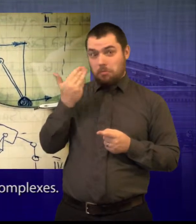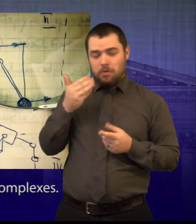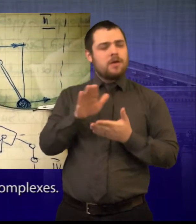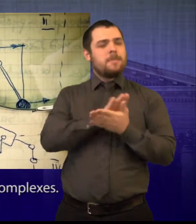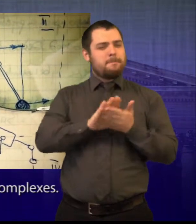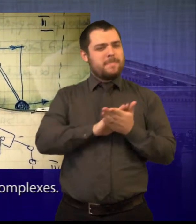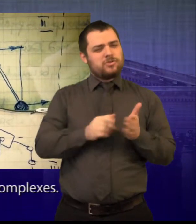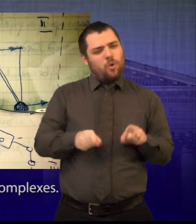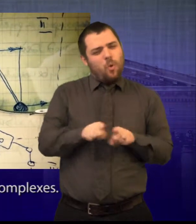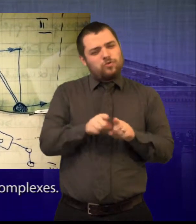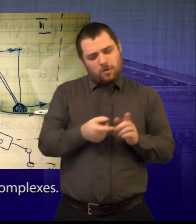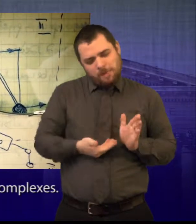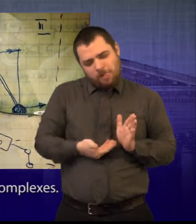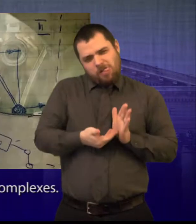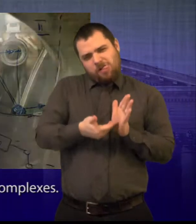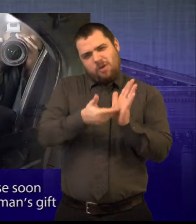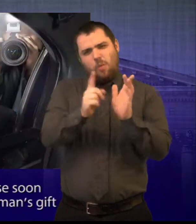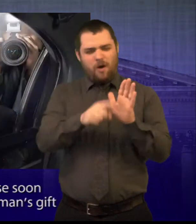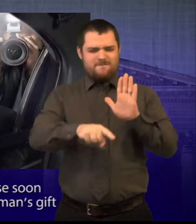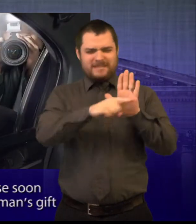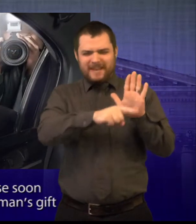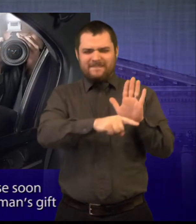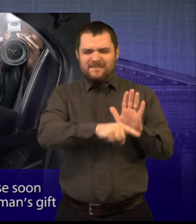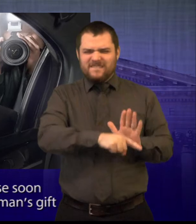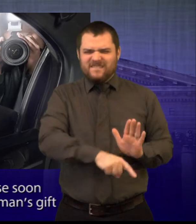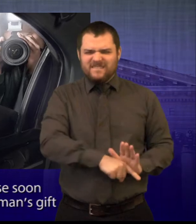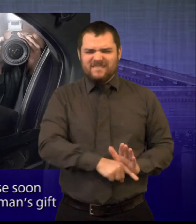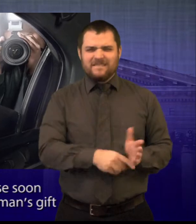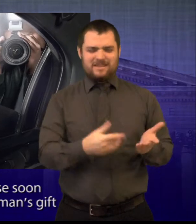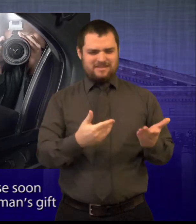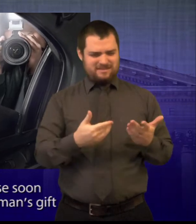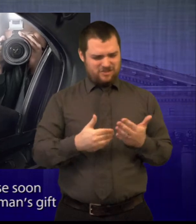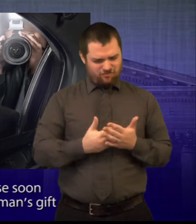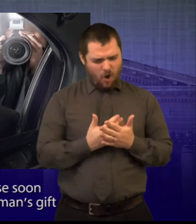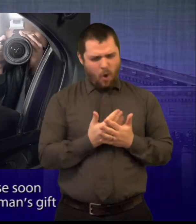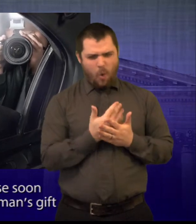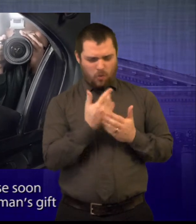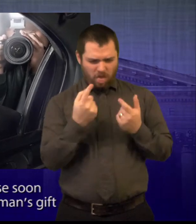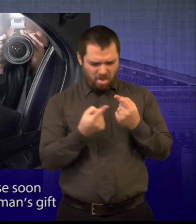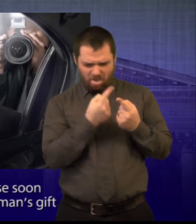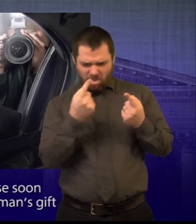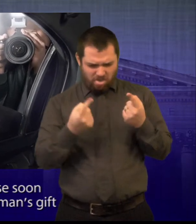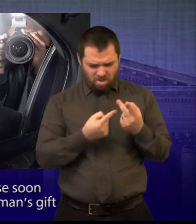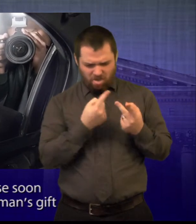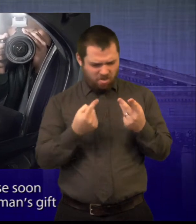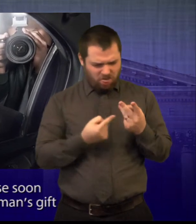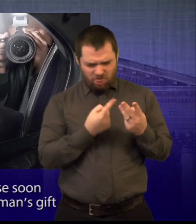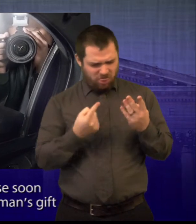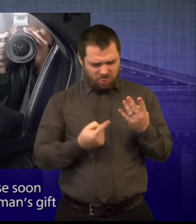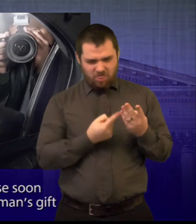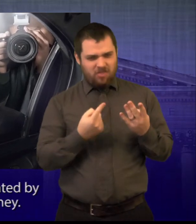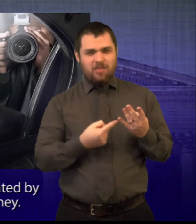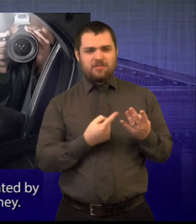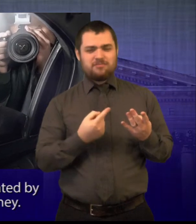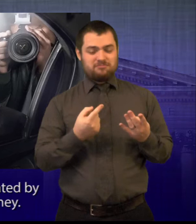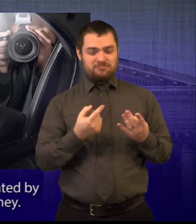just a bundle of human complexes. Like weeds in a garden, these soon tangle themselves round the man's